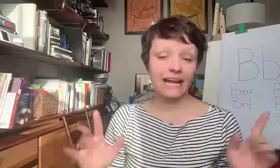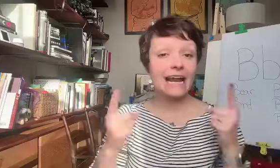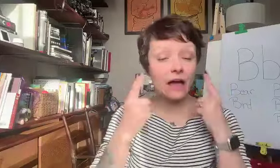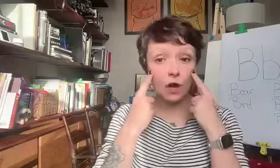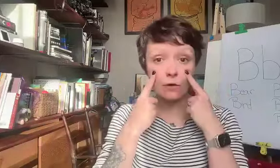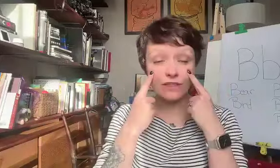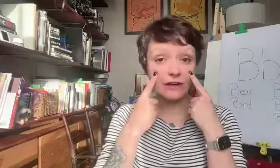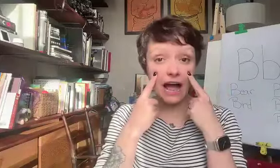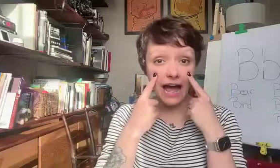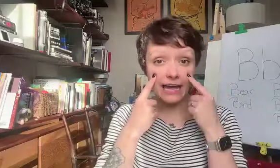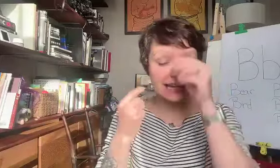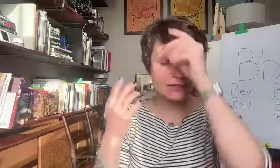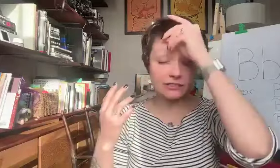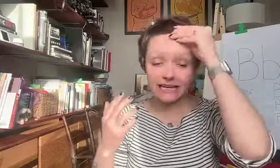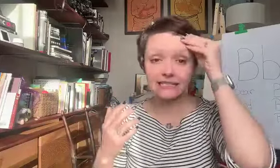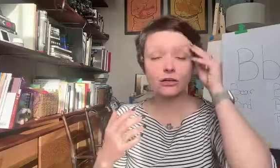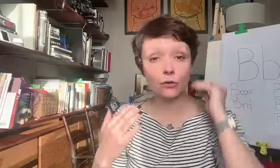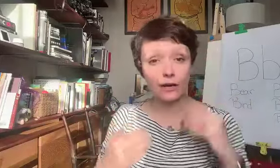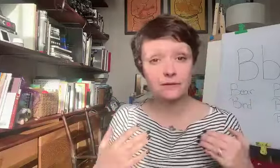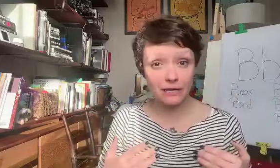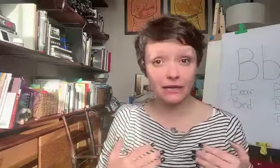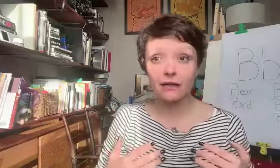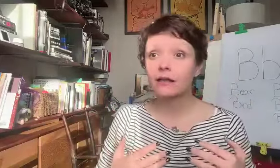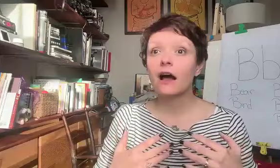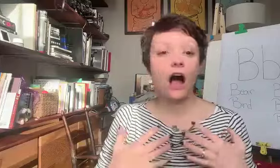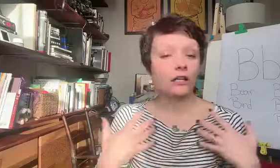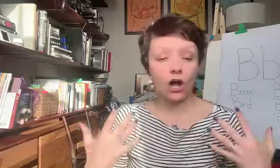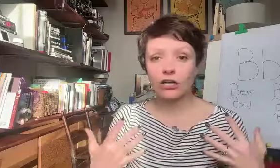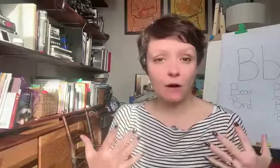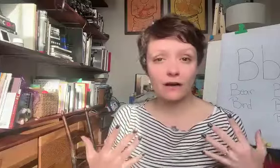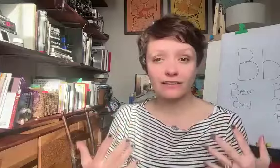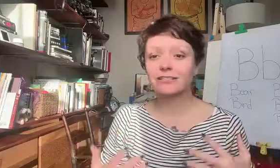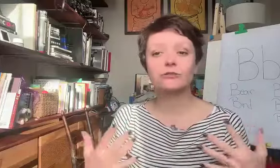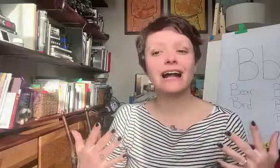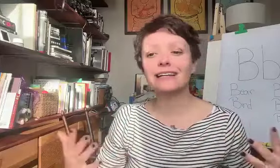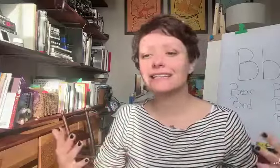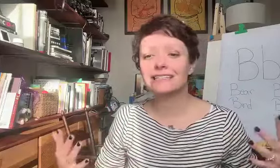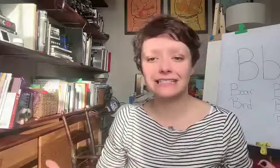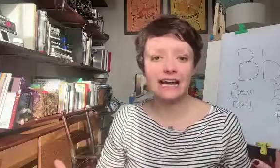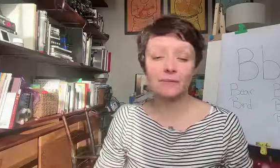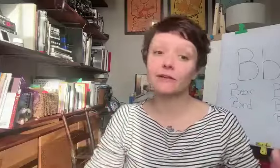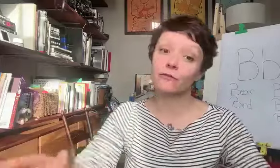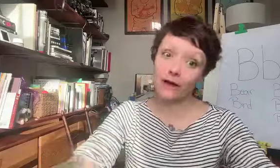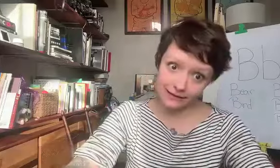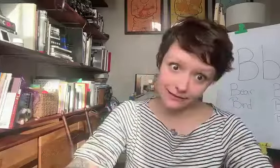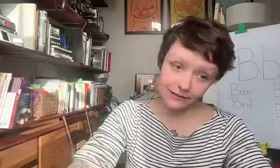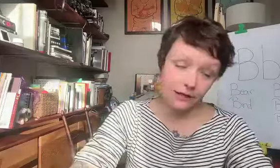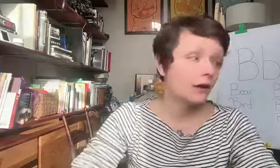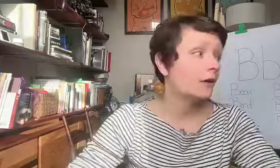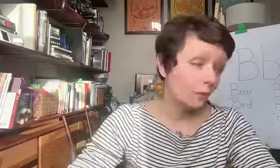They now know that their eyes and their senses are going to be a large part of the class. You do not need to sit down and be like, friends, we're